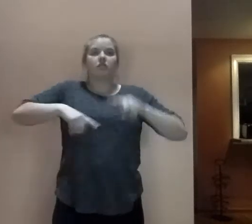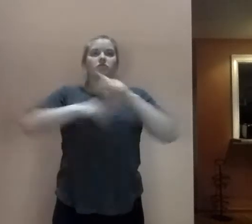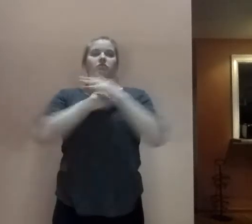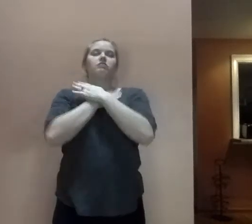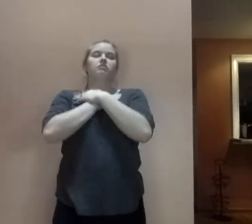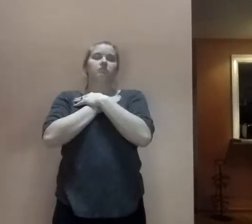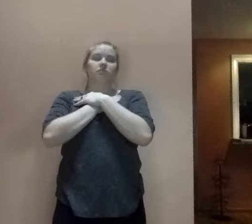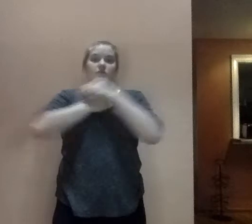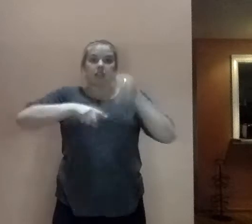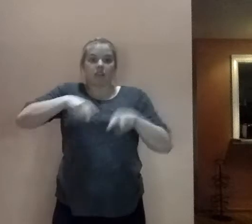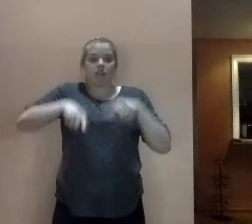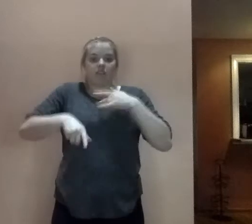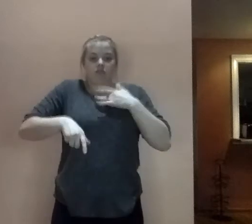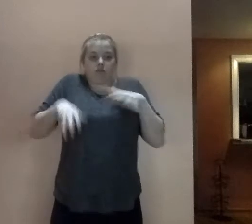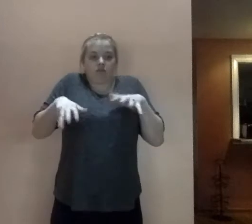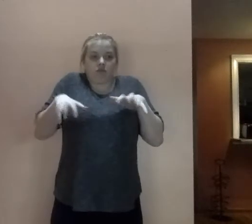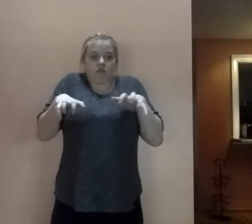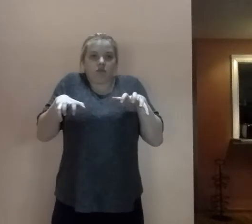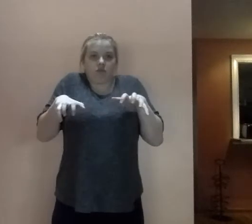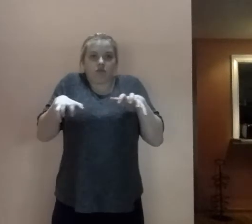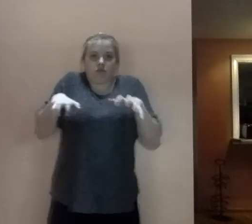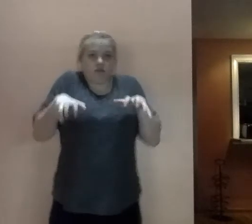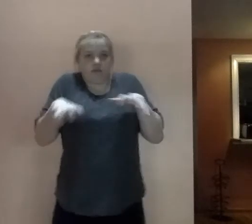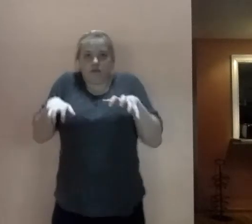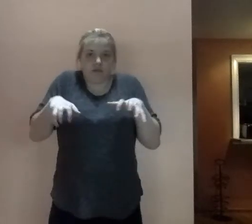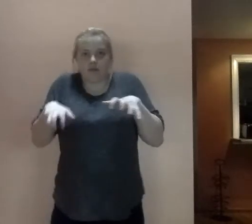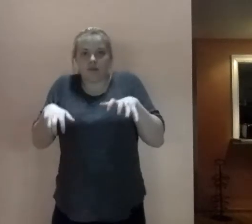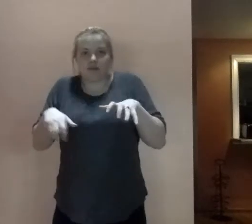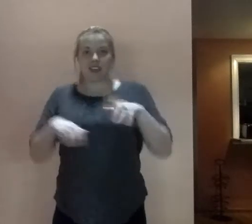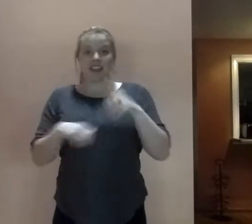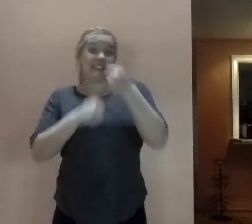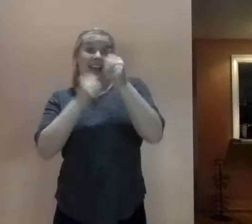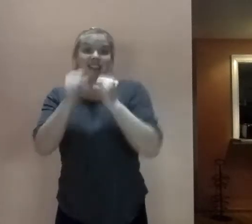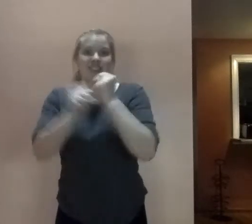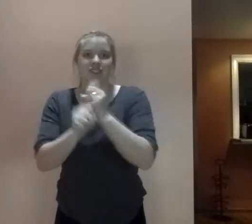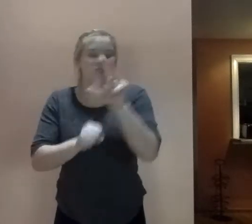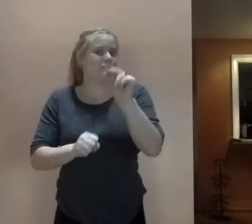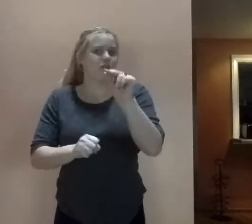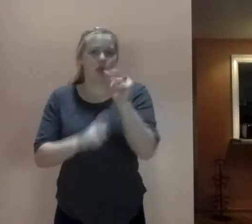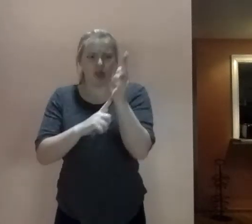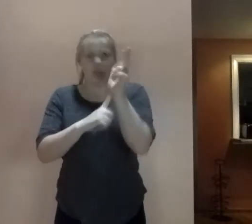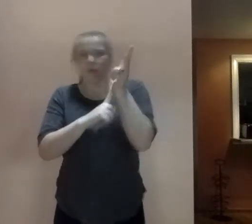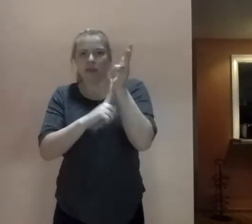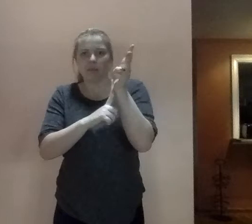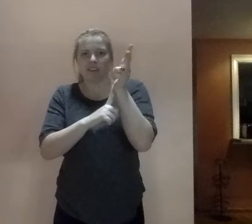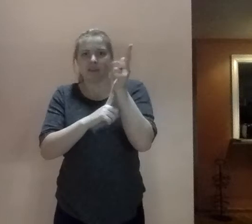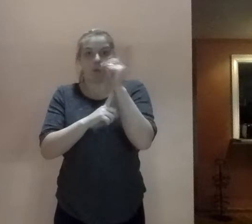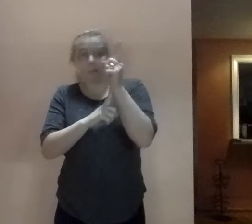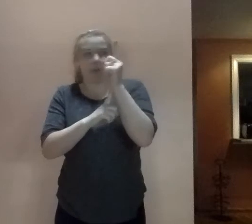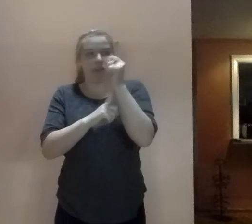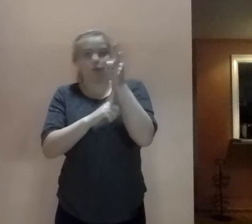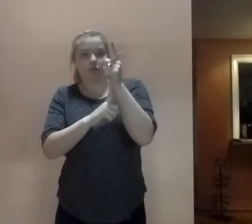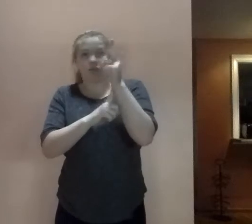like decades down the road eating unhealthy, there'll be some damage. No, we're talking damage right then and there within minutes of it going into our mouth.